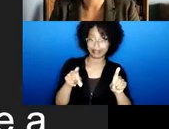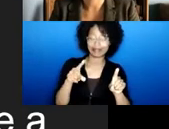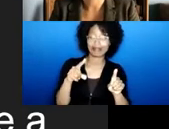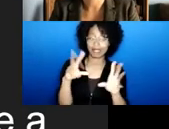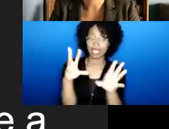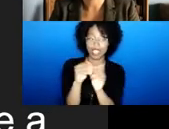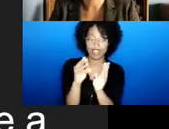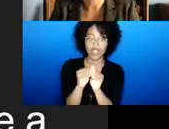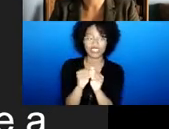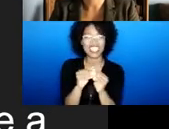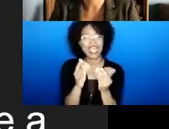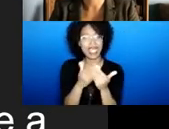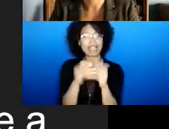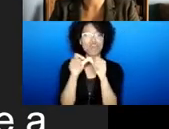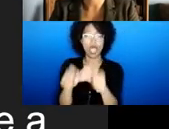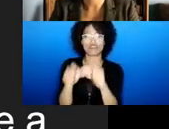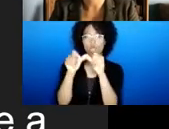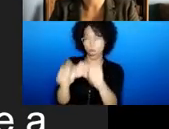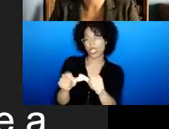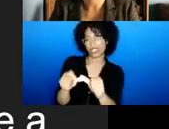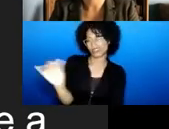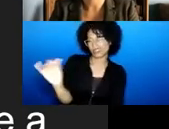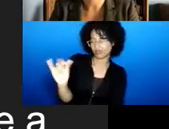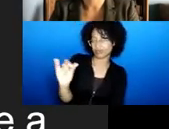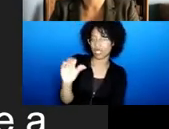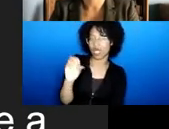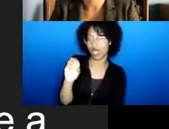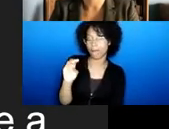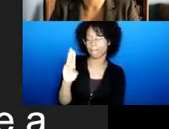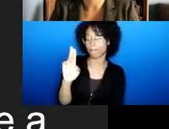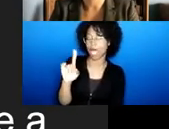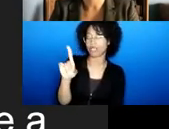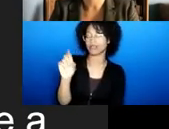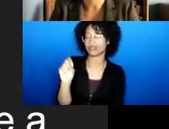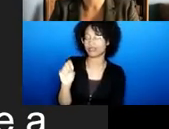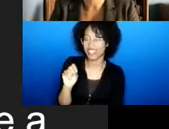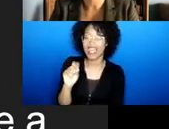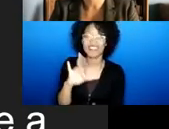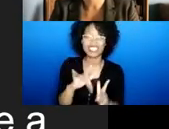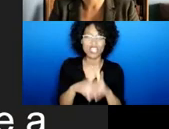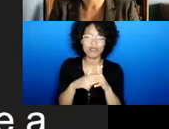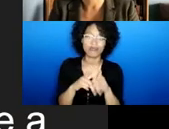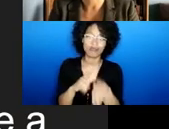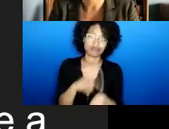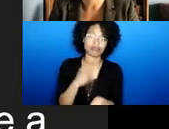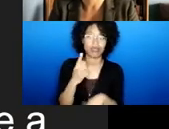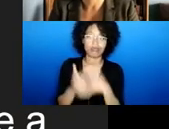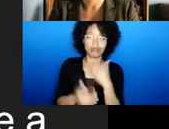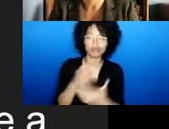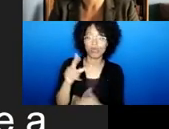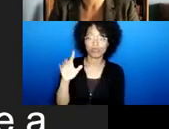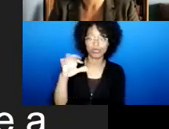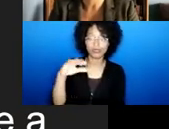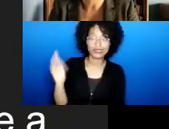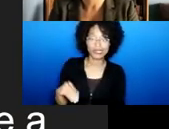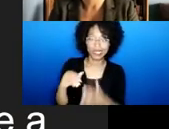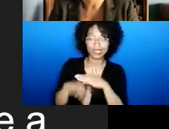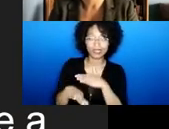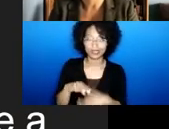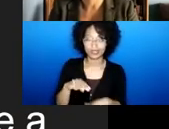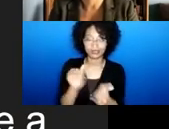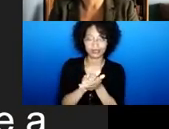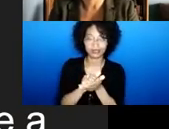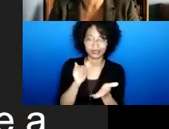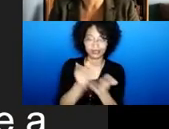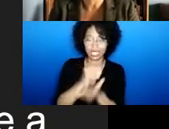this is just a few things. This is just the start of a long process. 100% access is never possible because